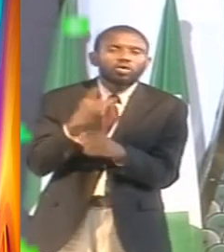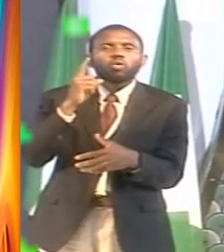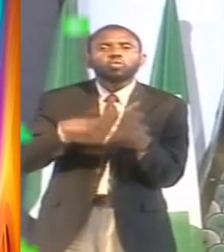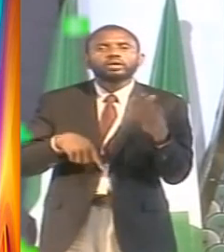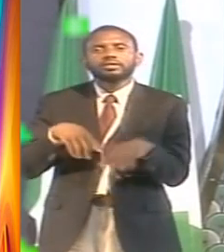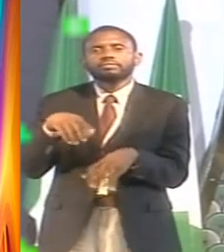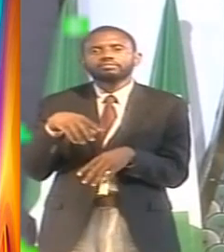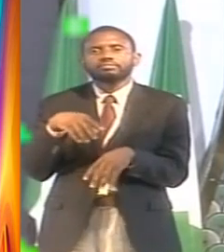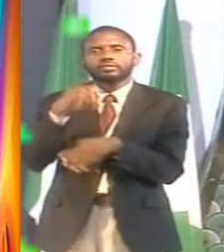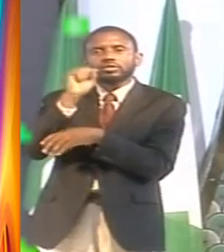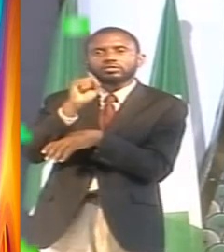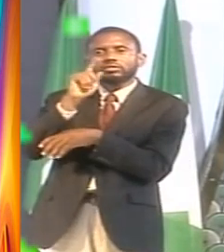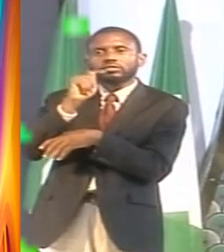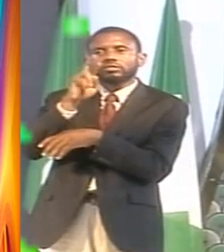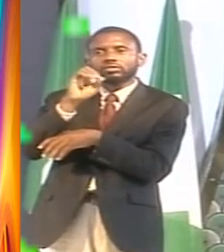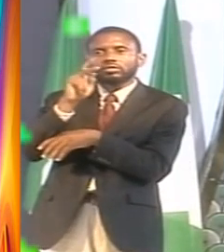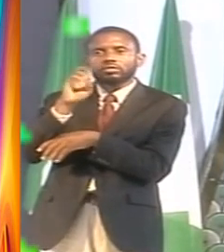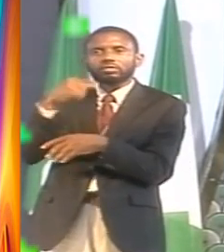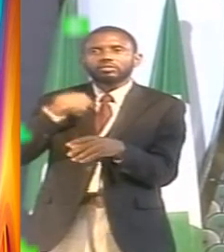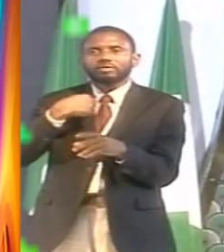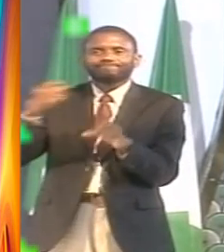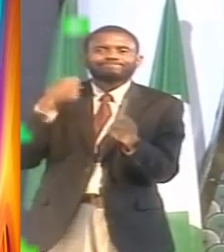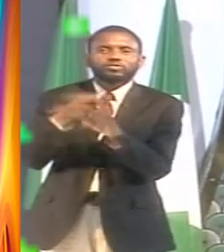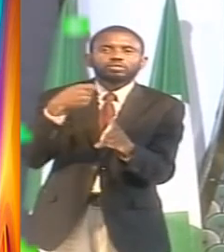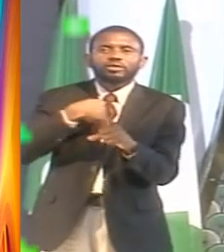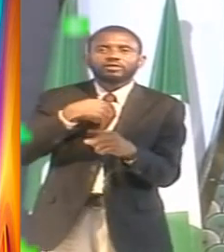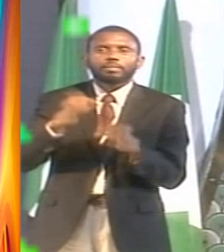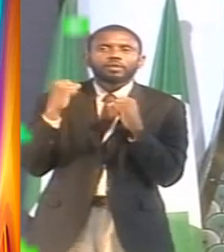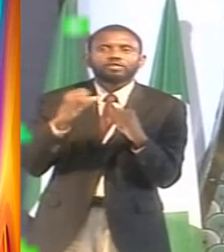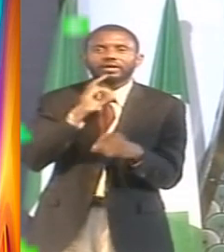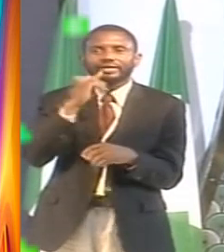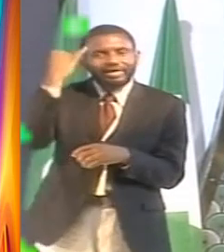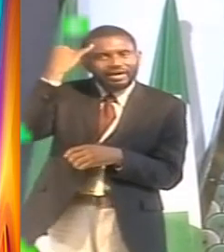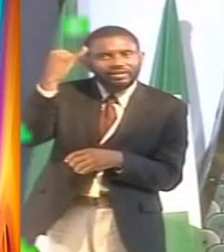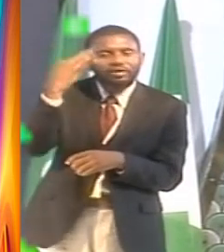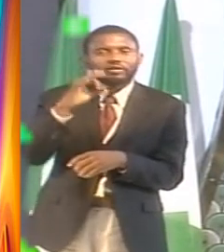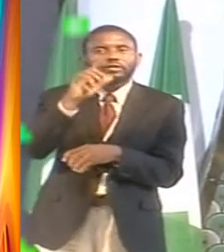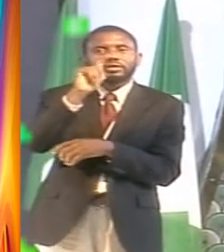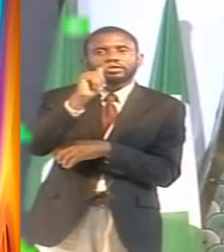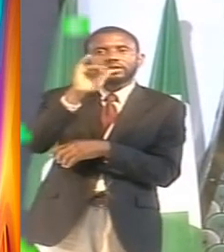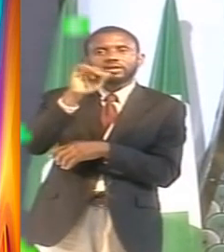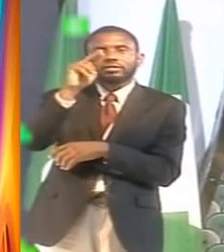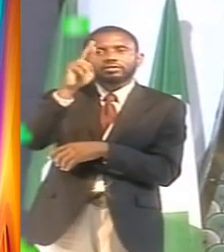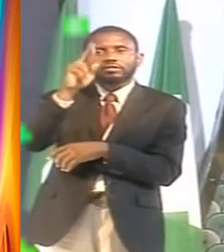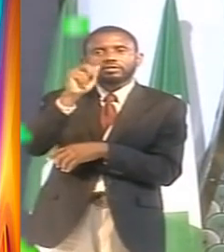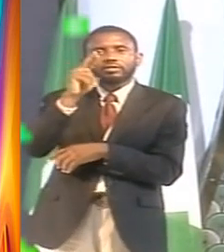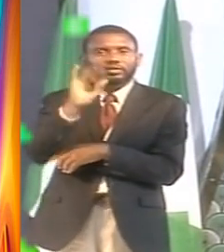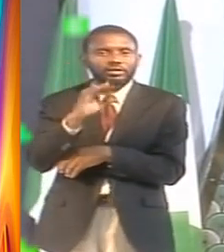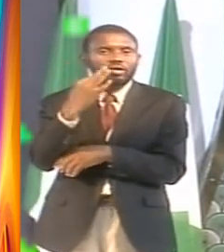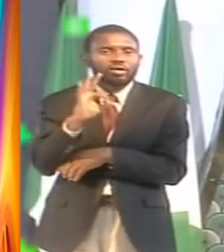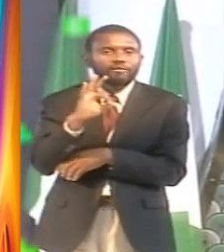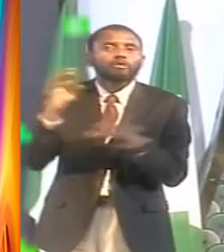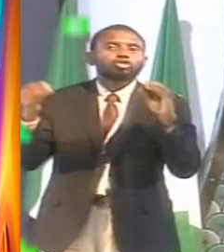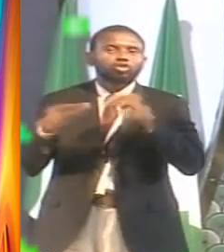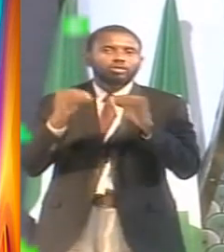very powerfully was the idea of the tyranny of